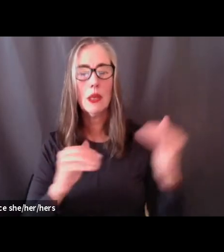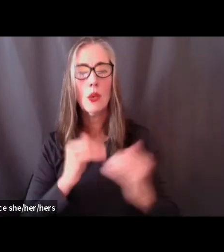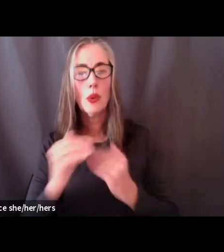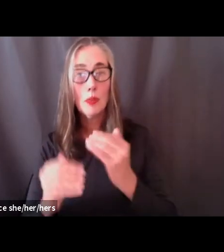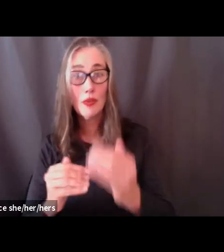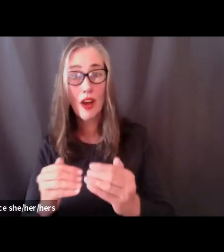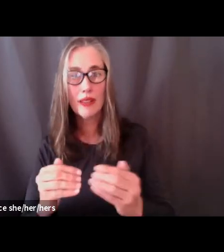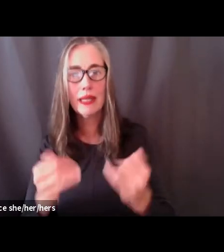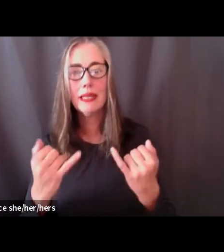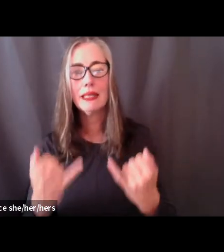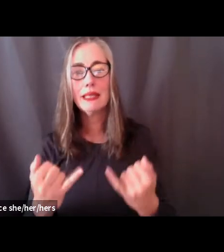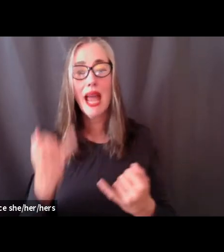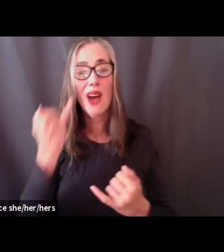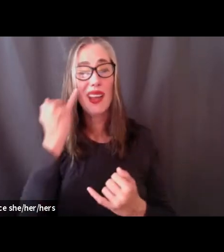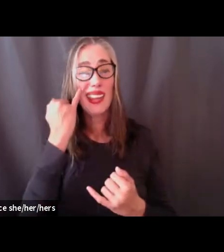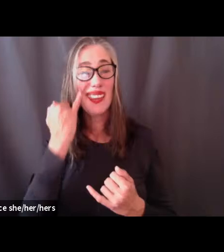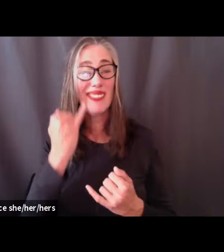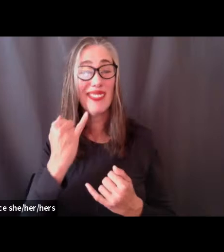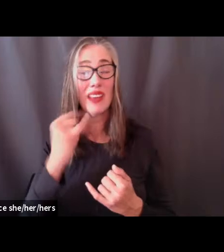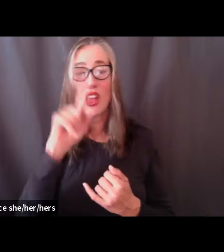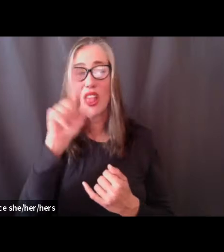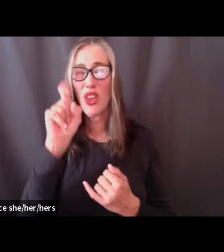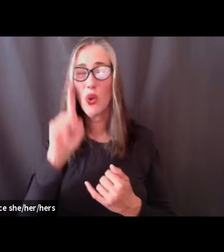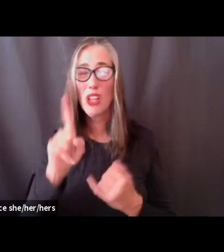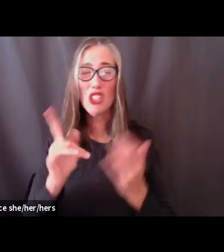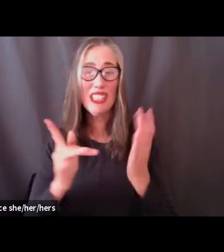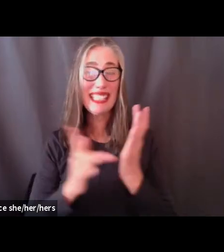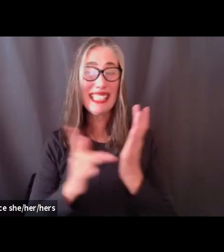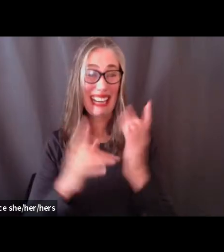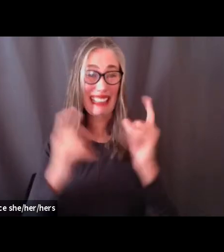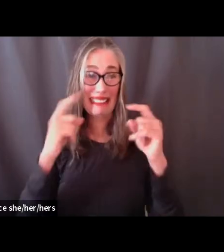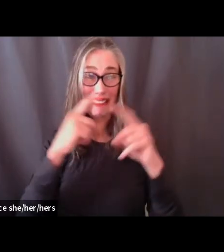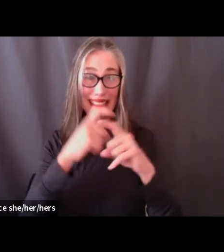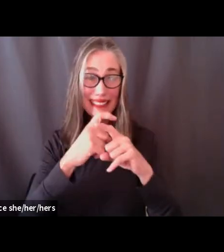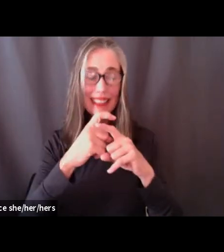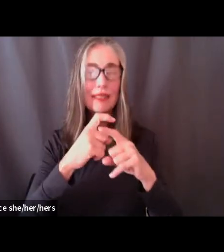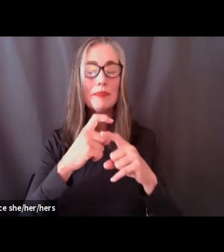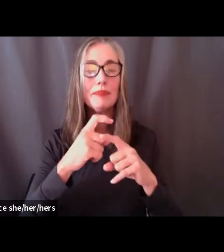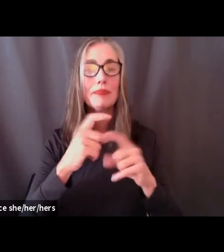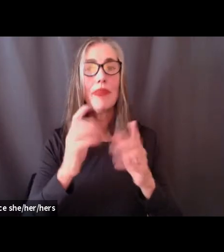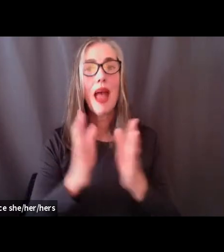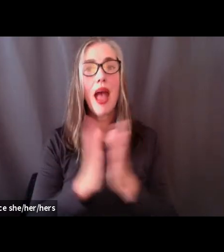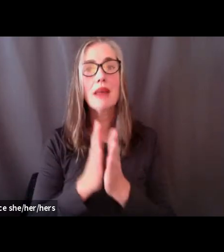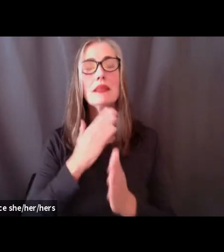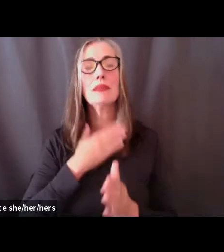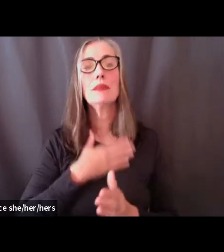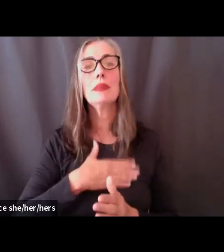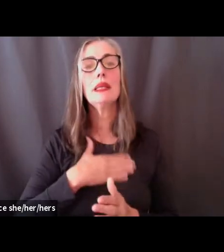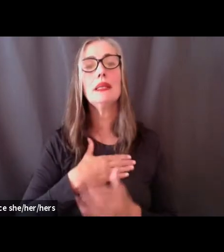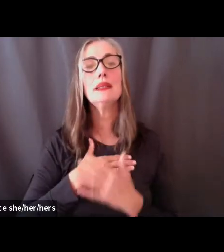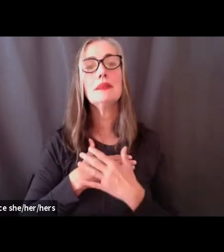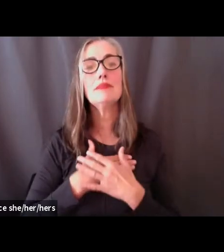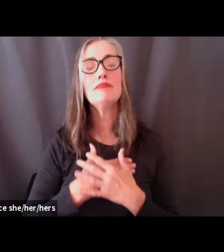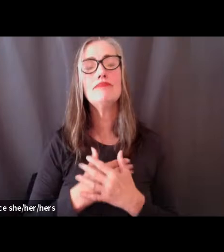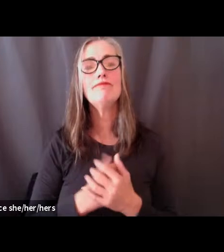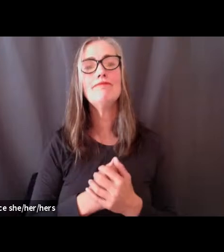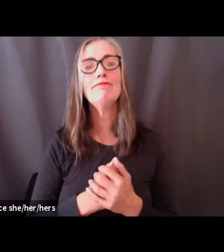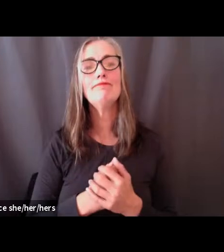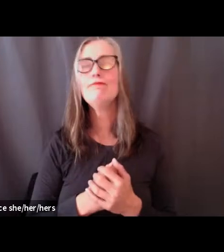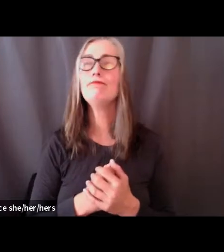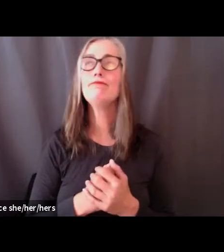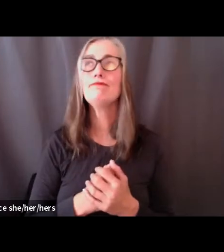and if they're like super technical questions, I would really ask that we,